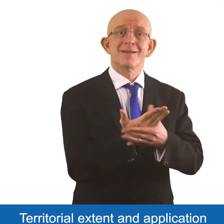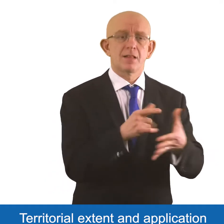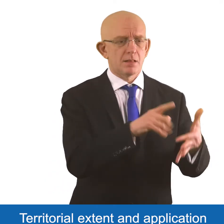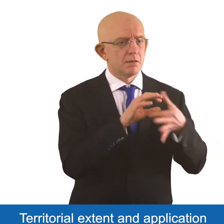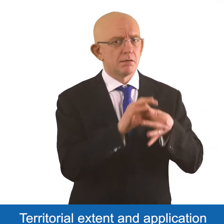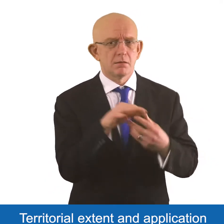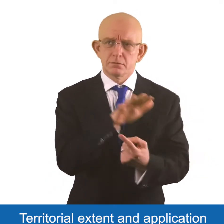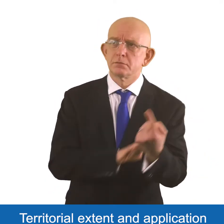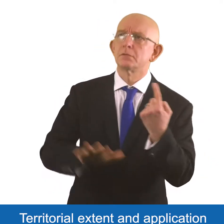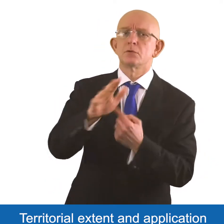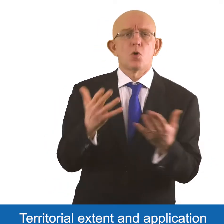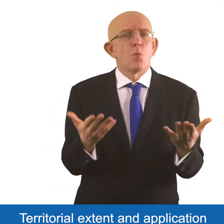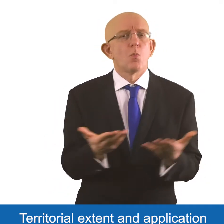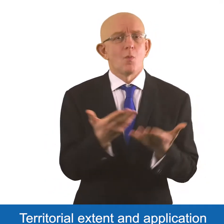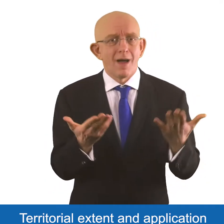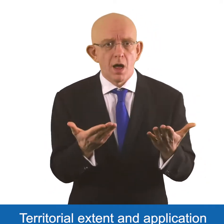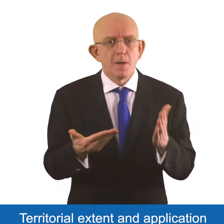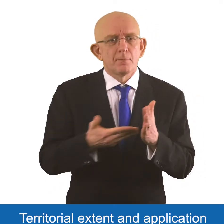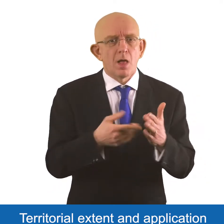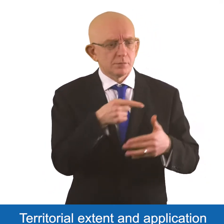Territorial extent and application.